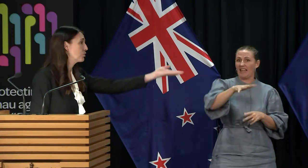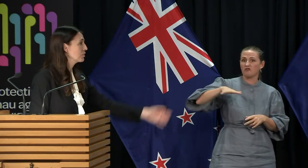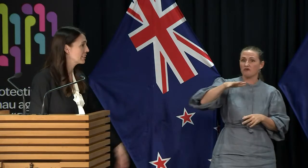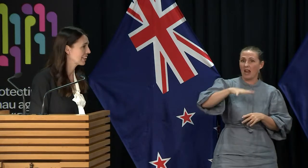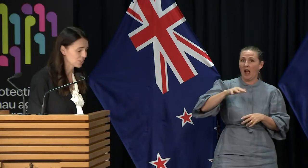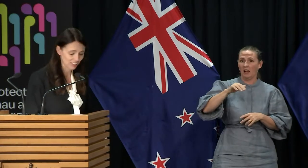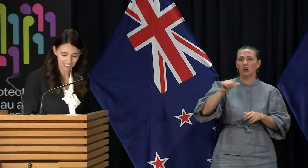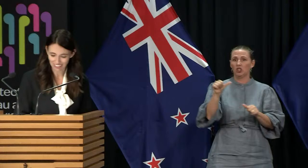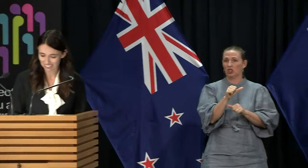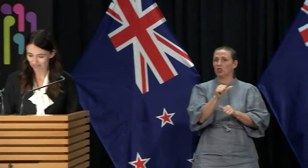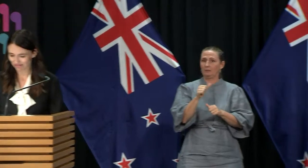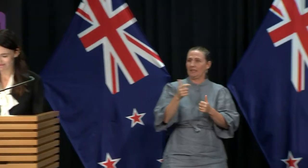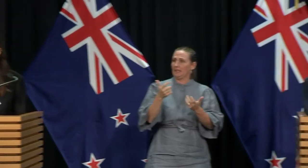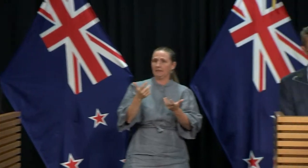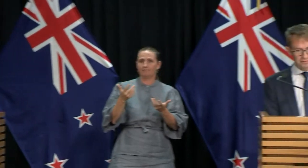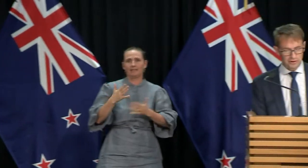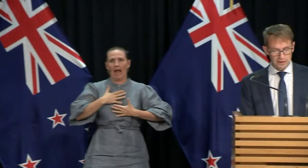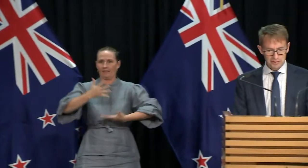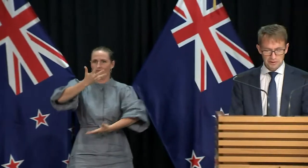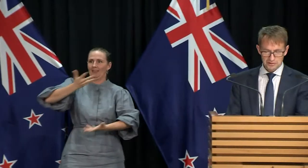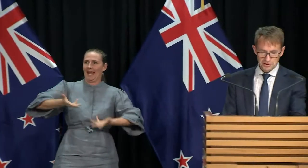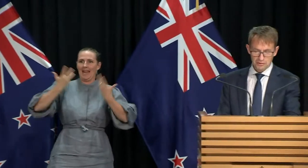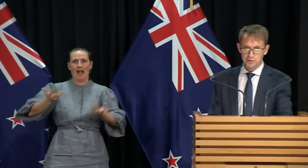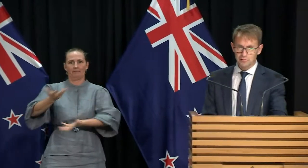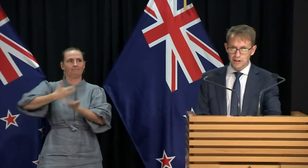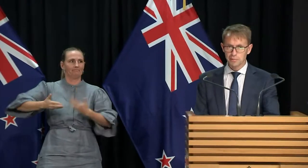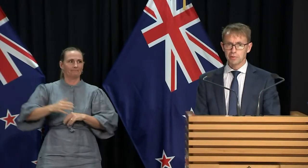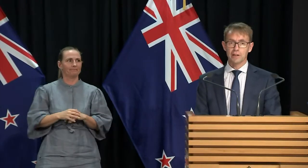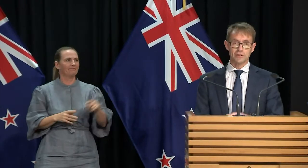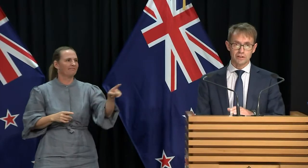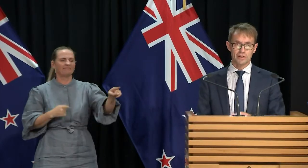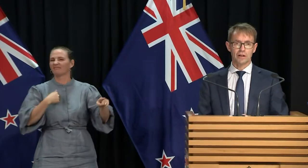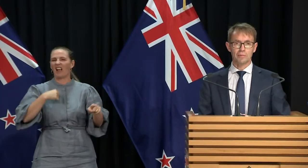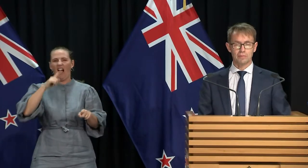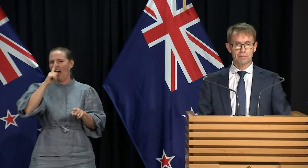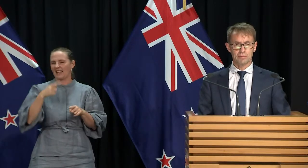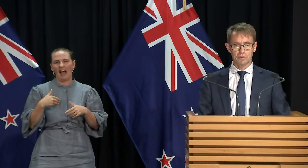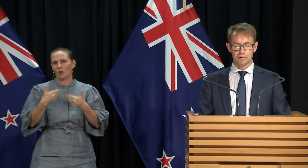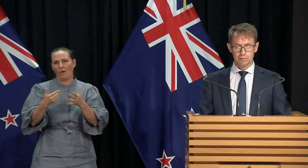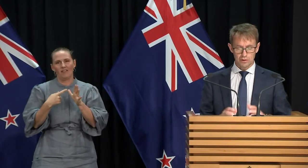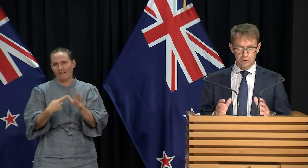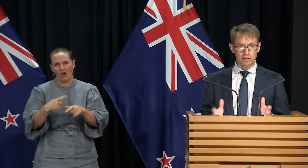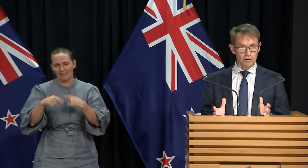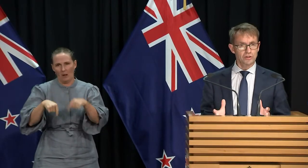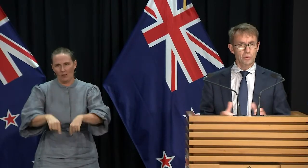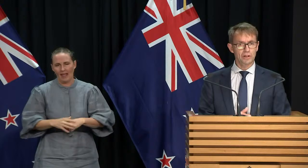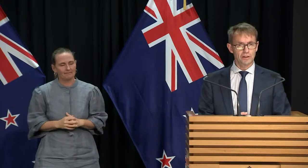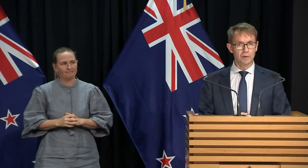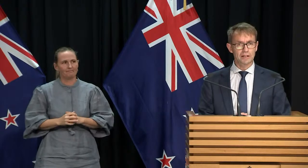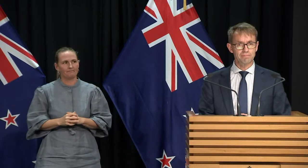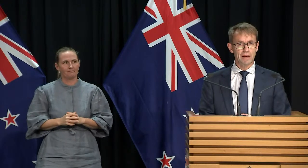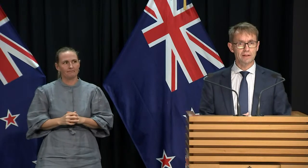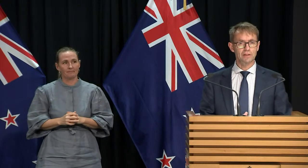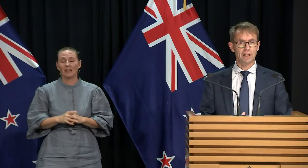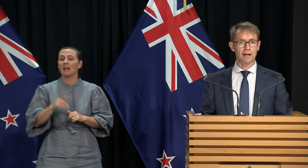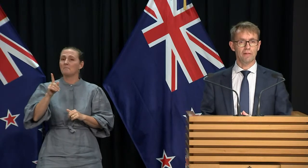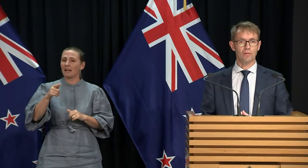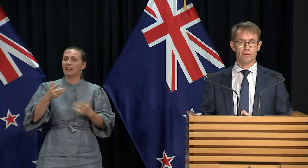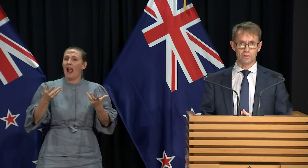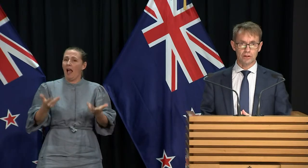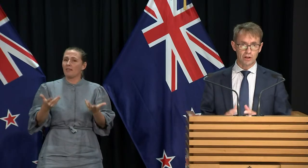some general ventilation guidelines? I don't feel I can offer advice, but what I can say is that there is work underway.